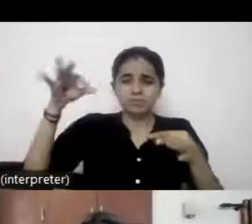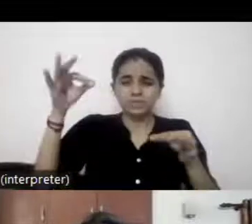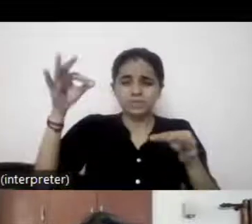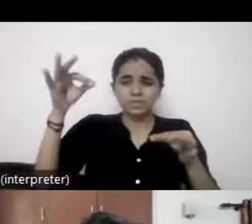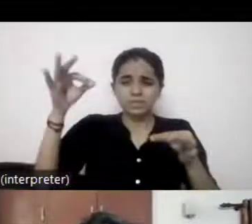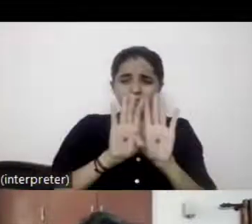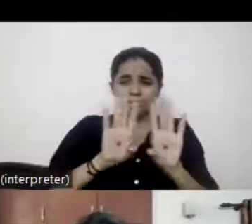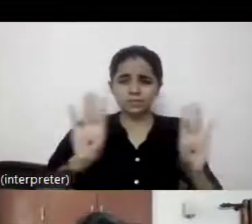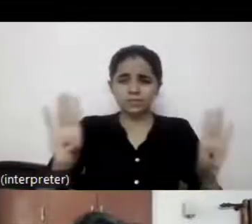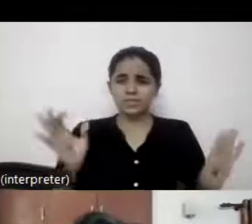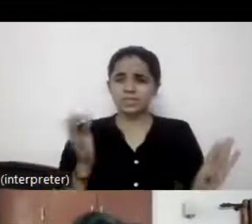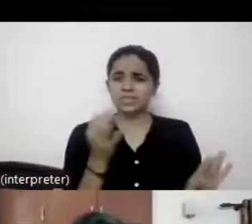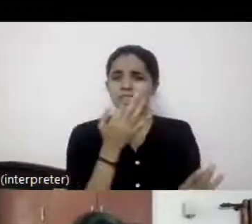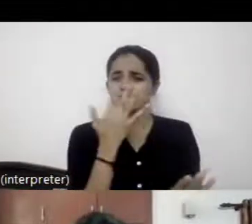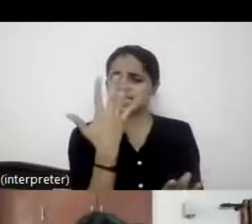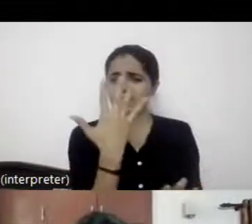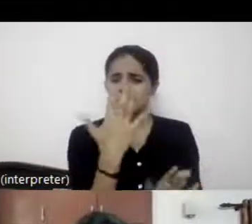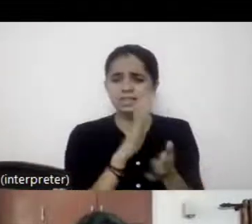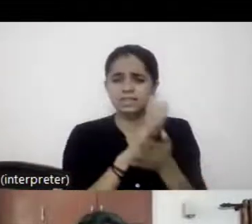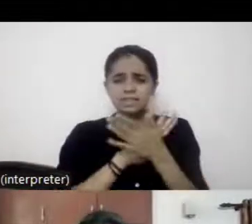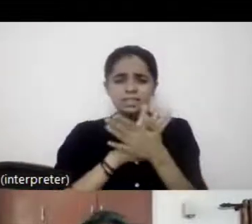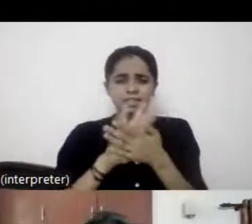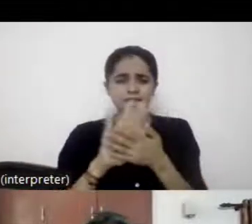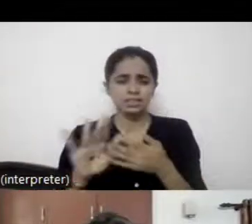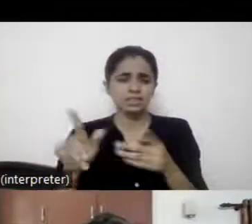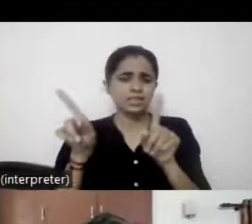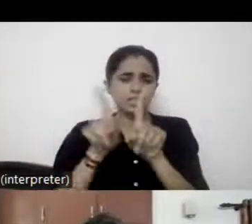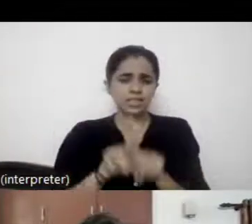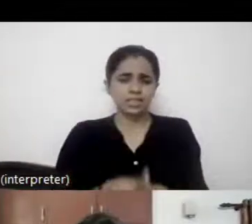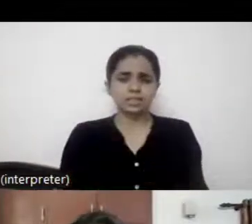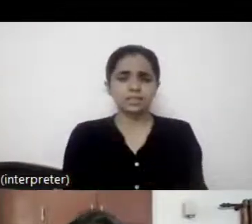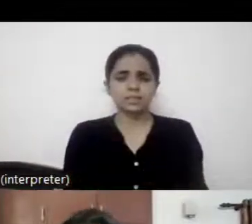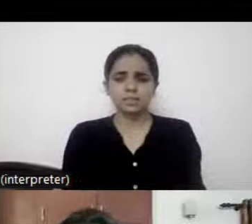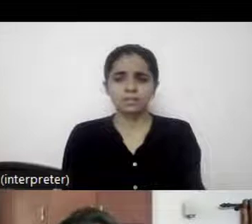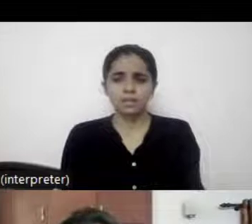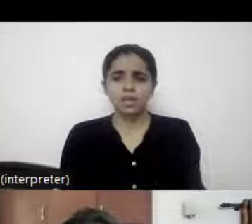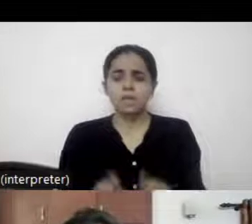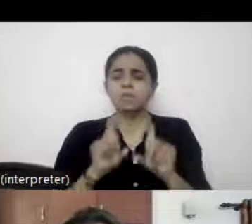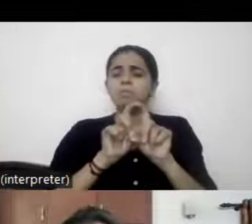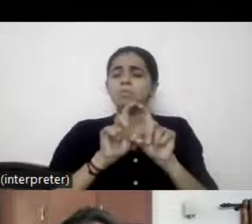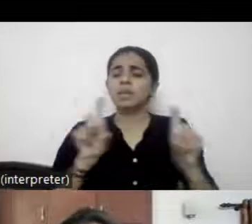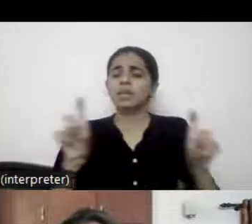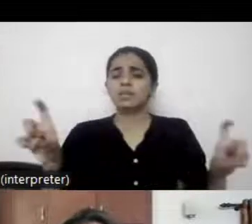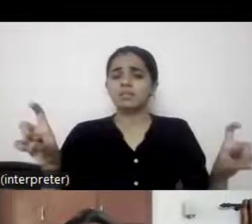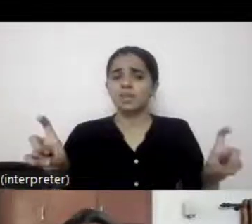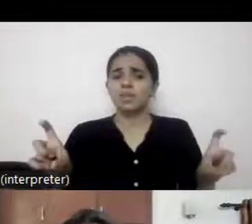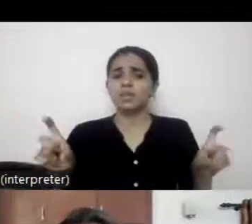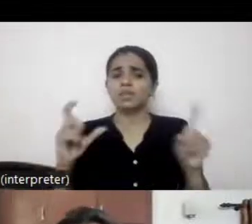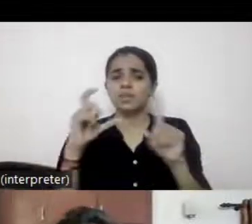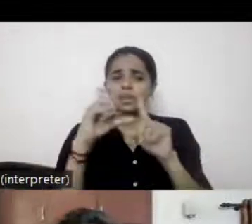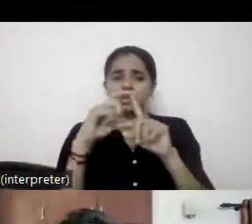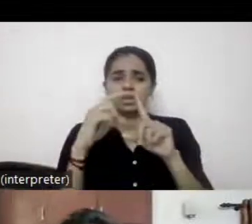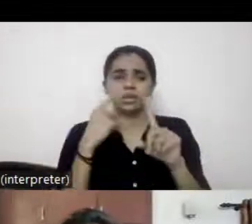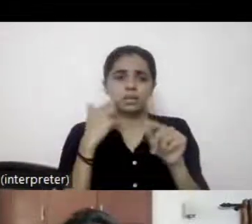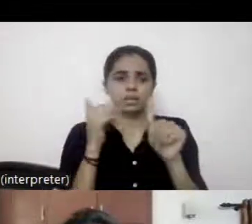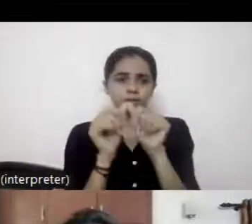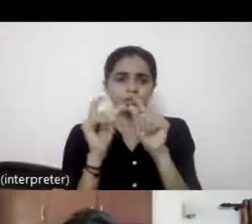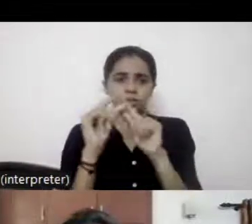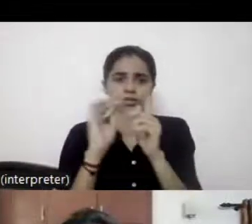Transparent, which doesn't feel anything. Transparent, which is clear, which has a lot of